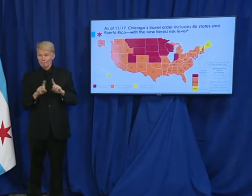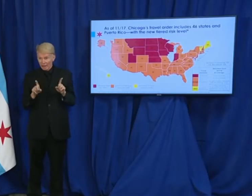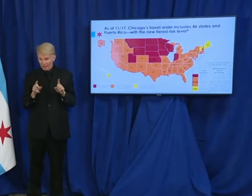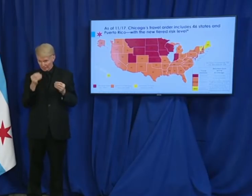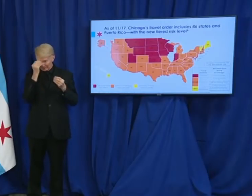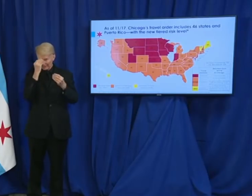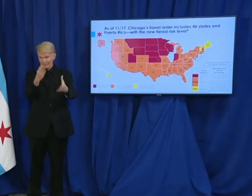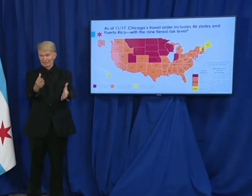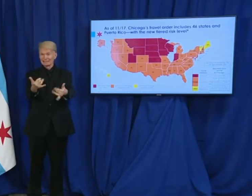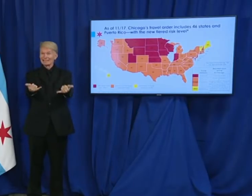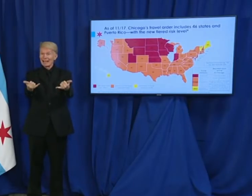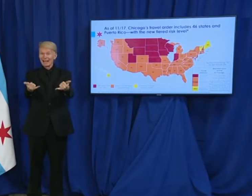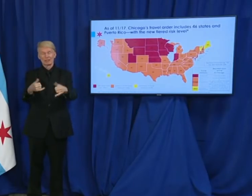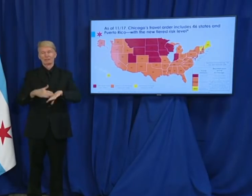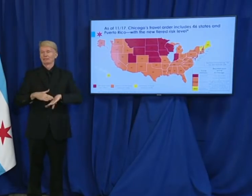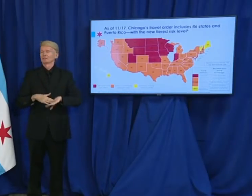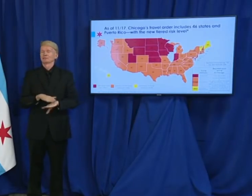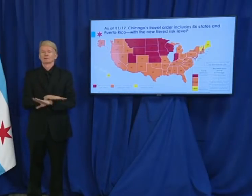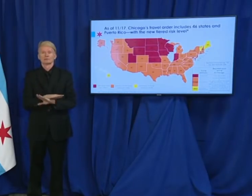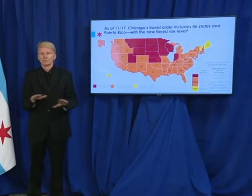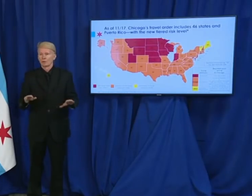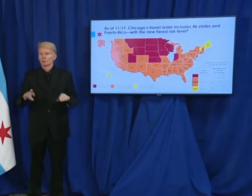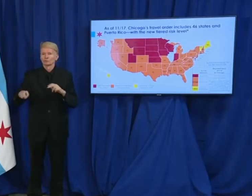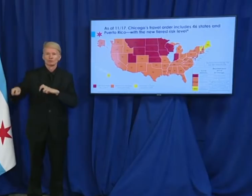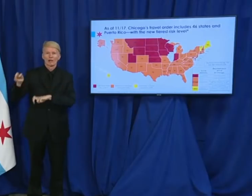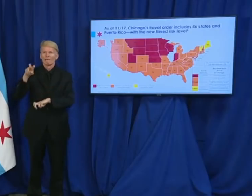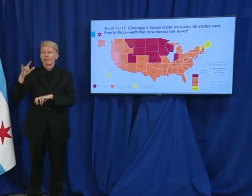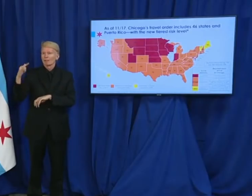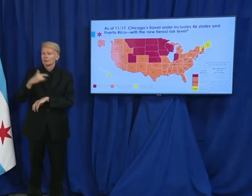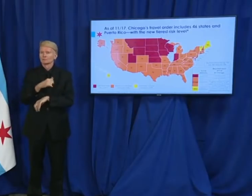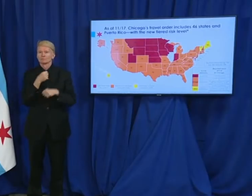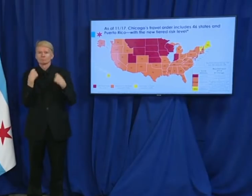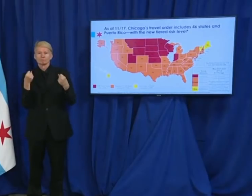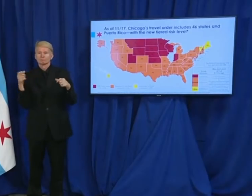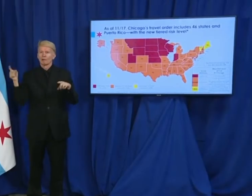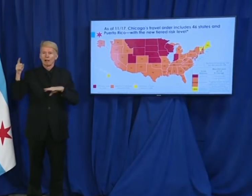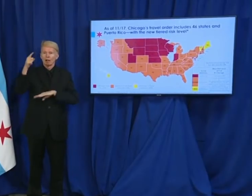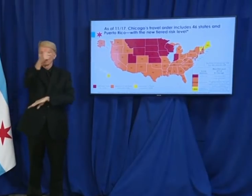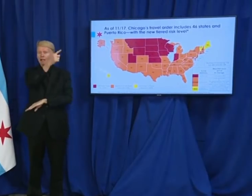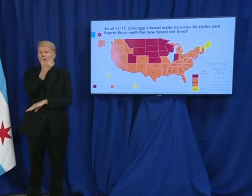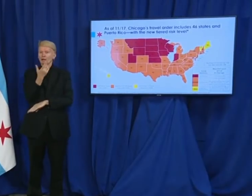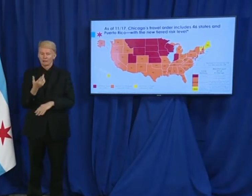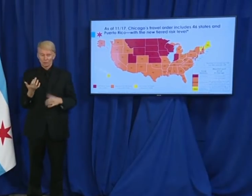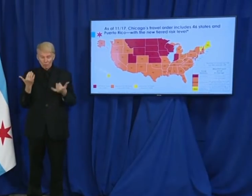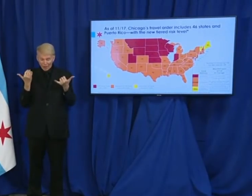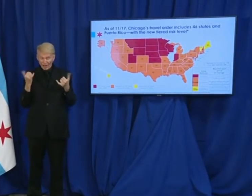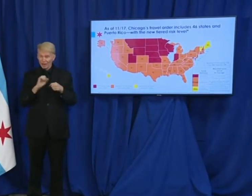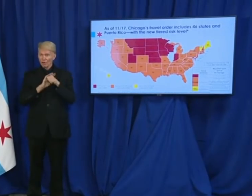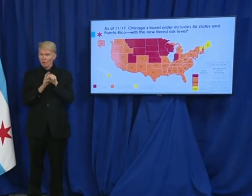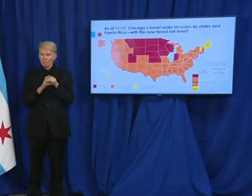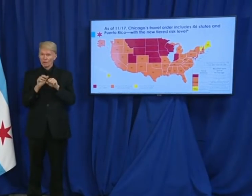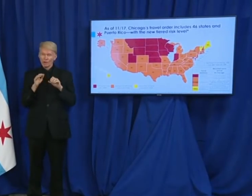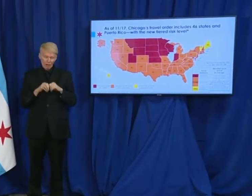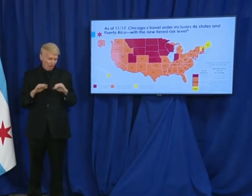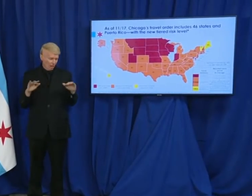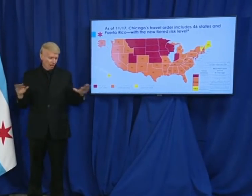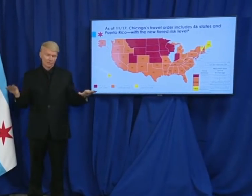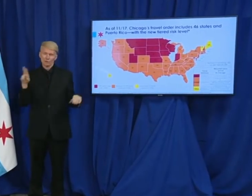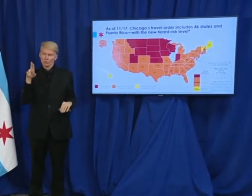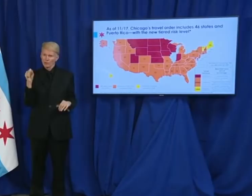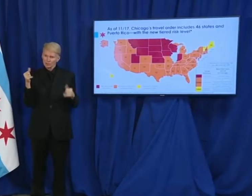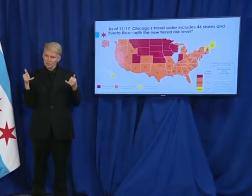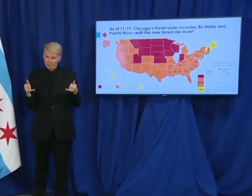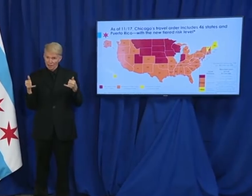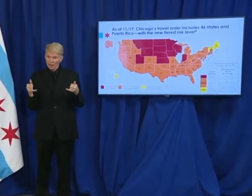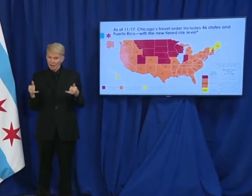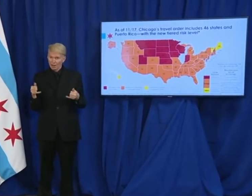traveling. Right now, COVID is surging across the entire United States.